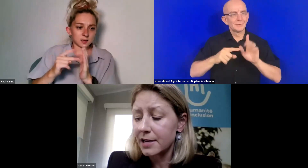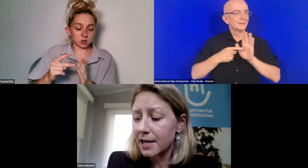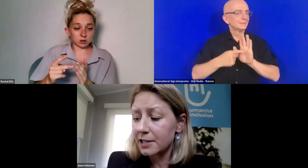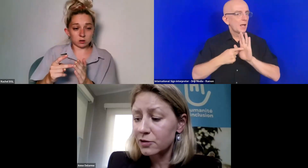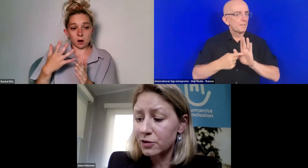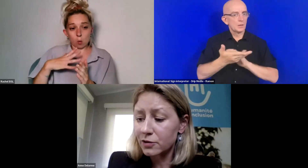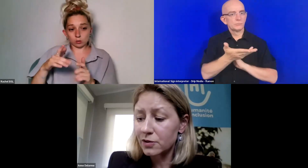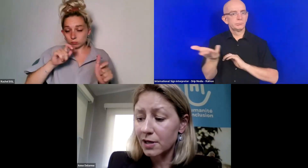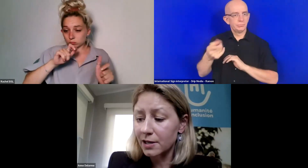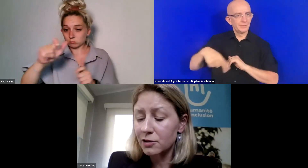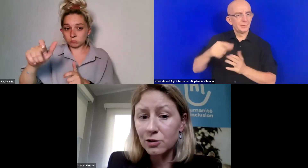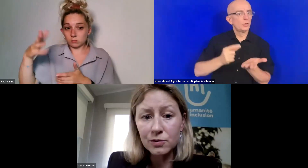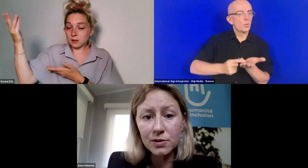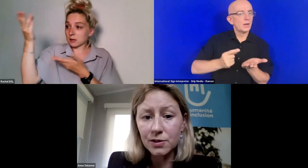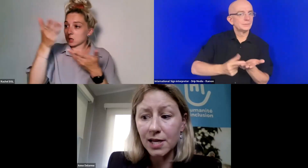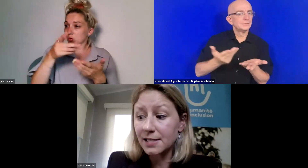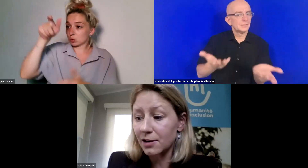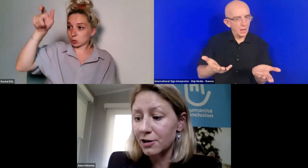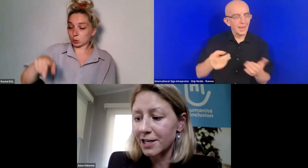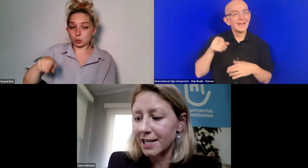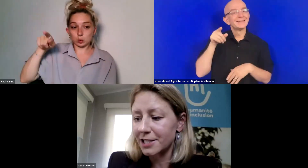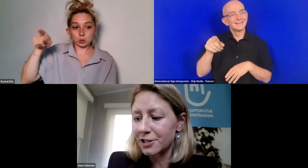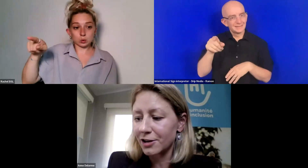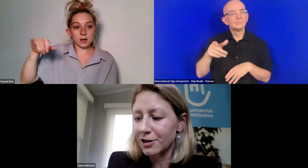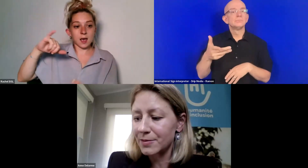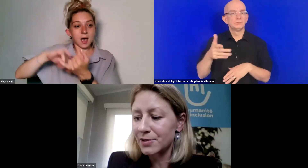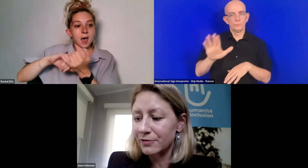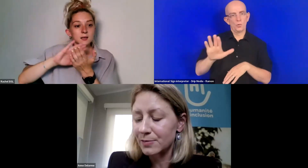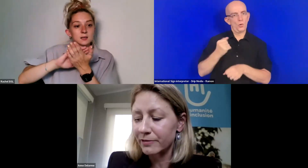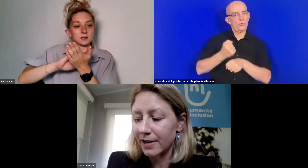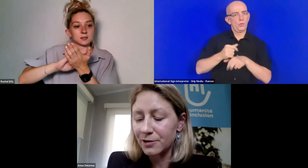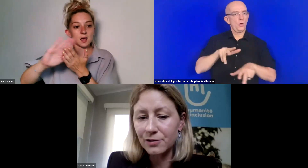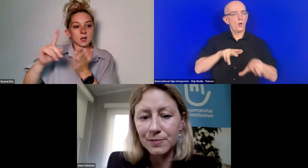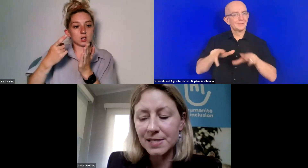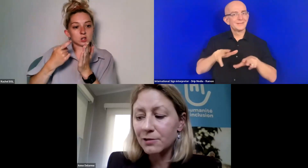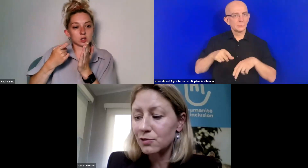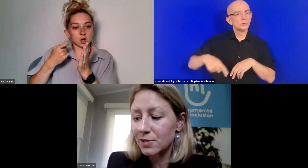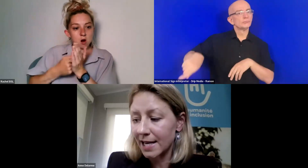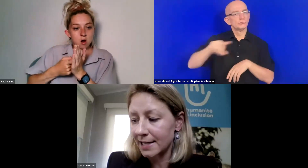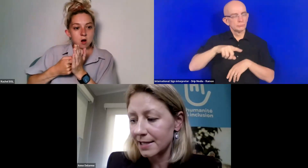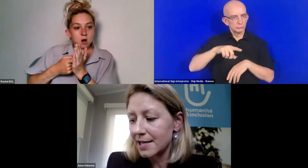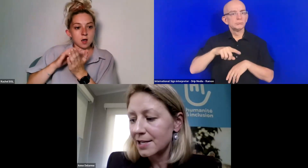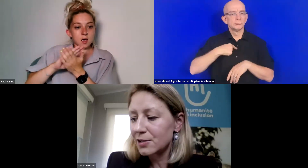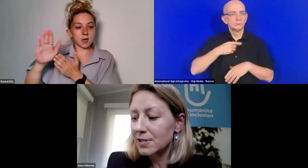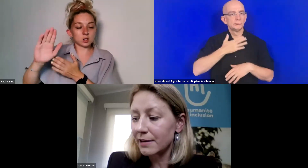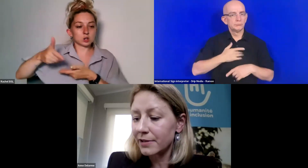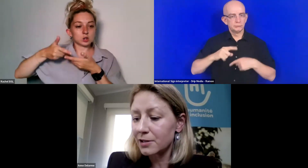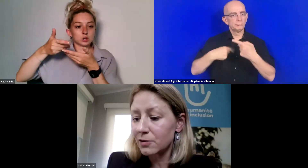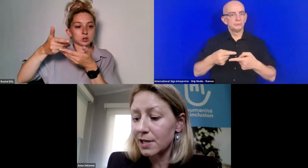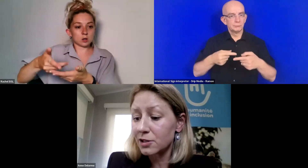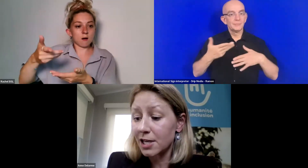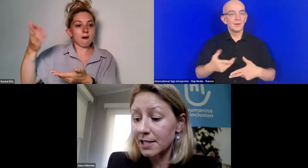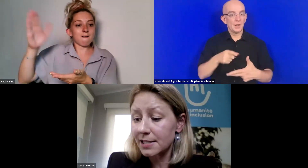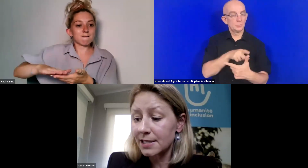perspective and introduce two SRHR service providers from South Sudan. So